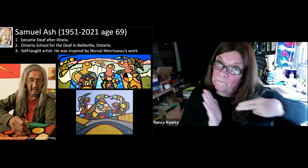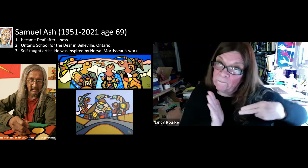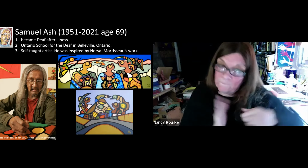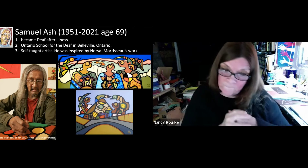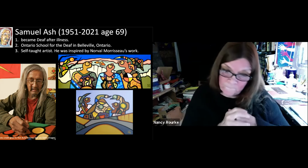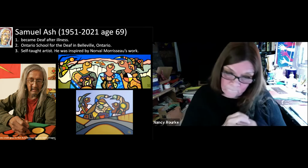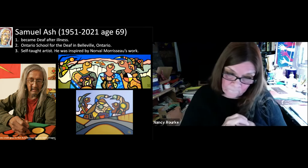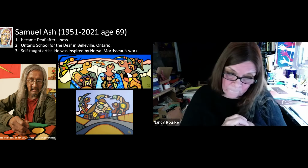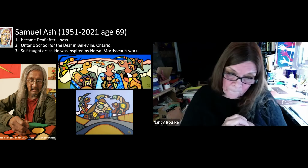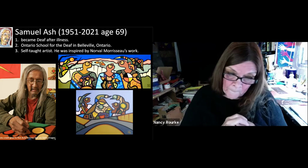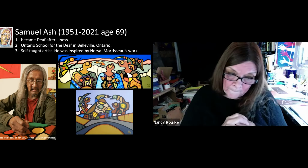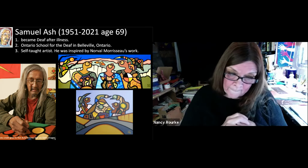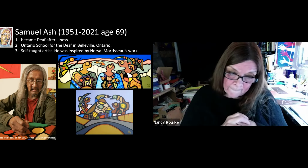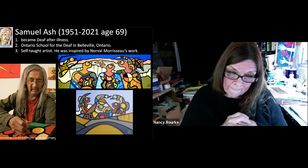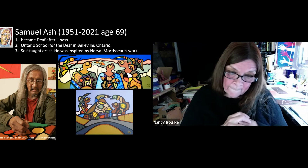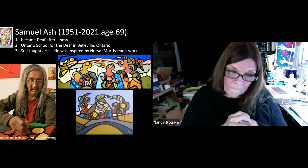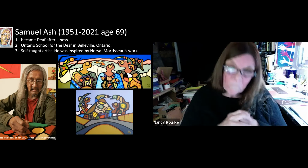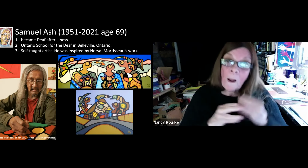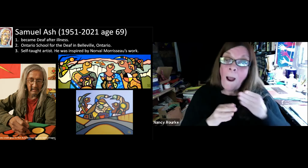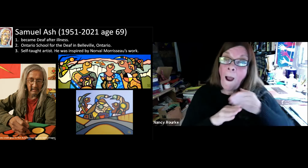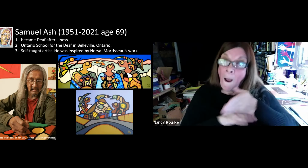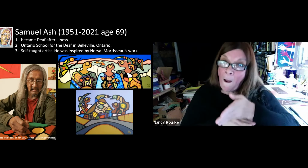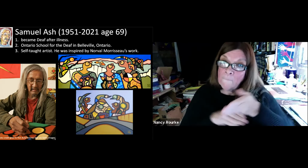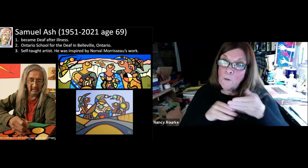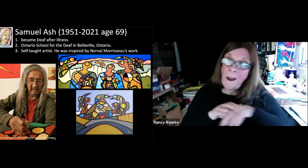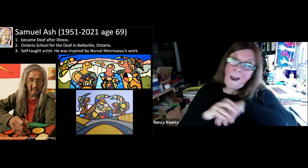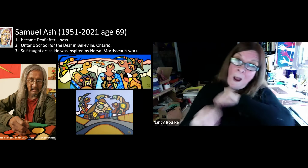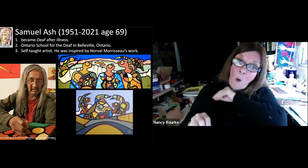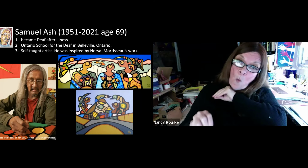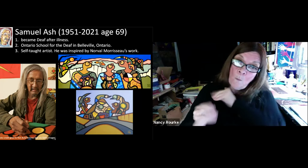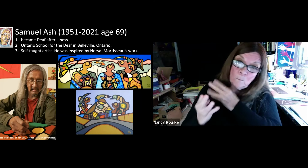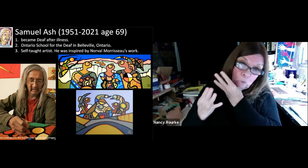And while he was incarcerated, he worked on his painting.